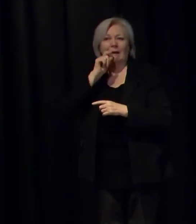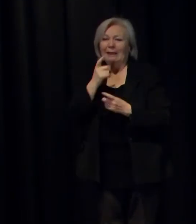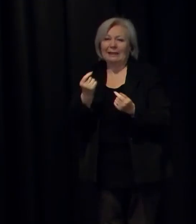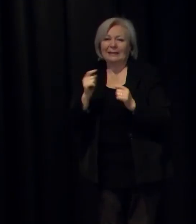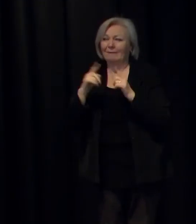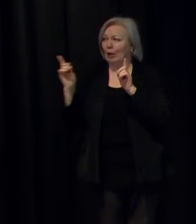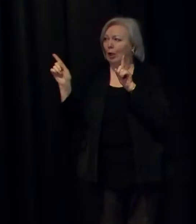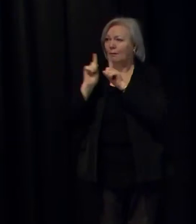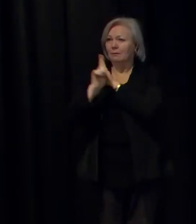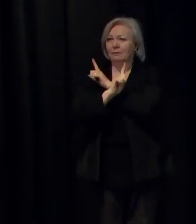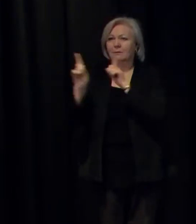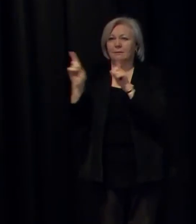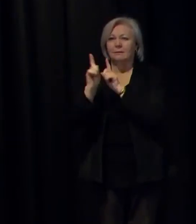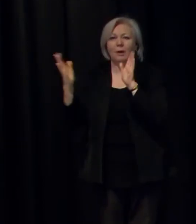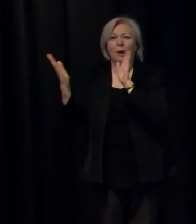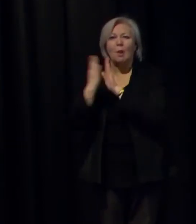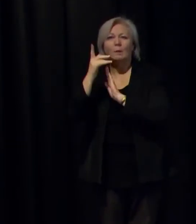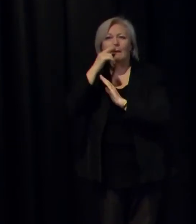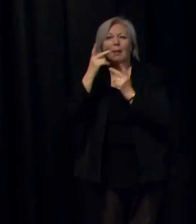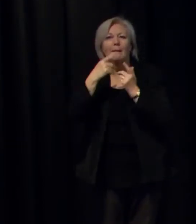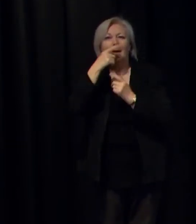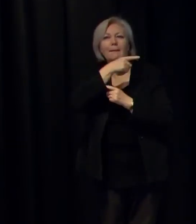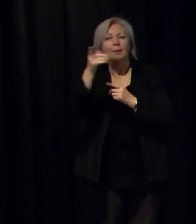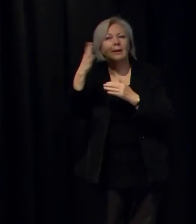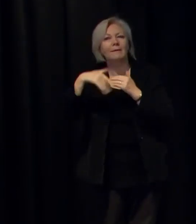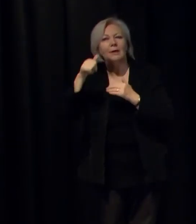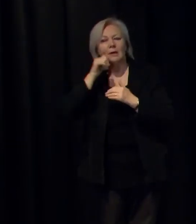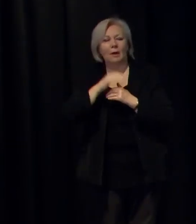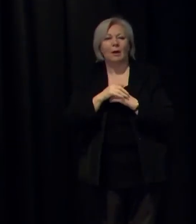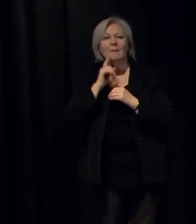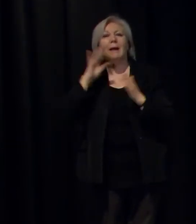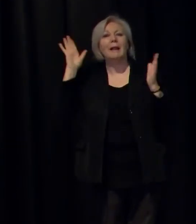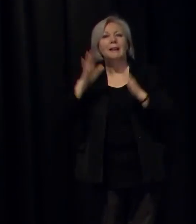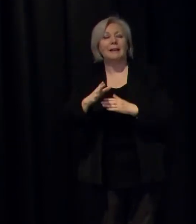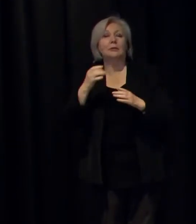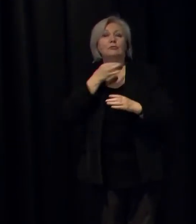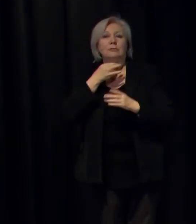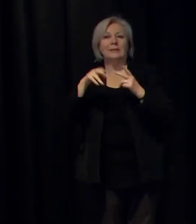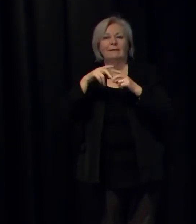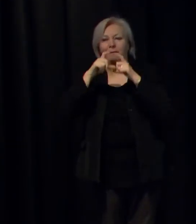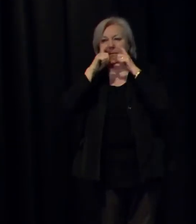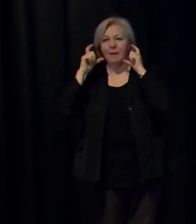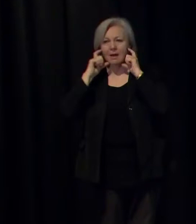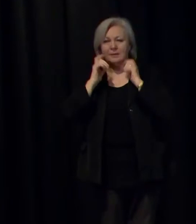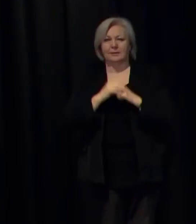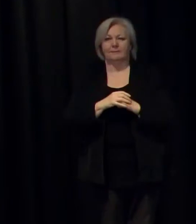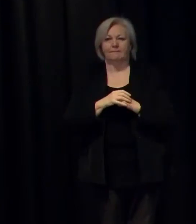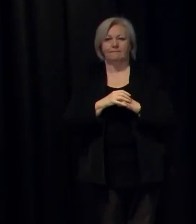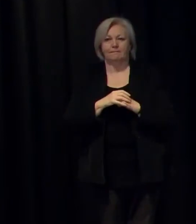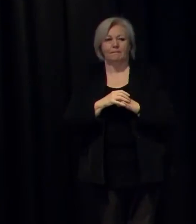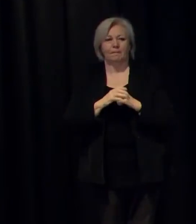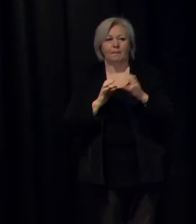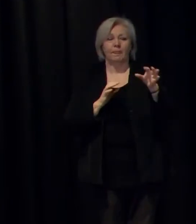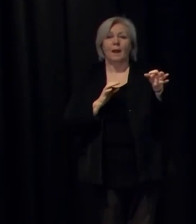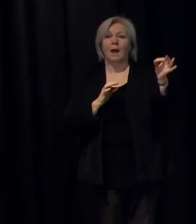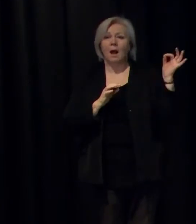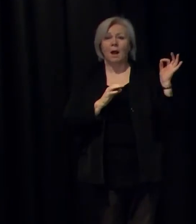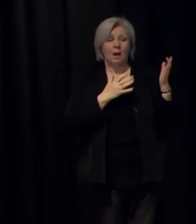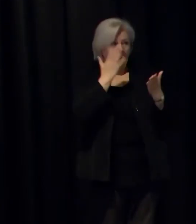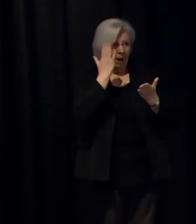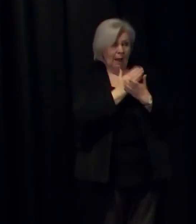it's a lesser risk. We've always recognised that. Do you have evidence of people actually getting COVID outside? Yeah, we